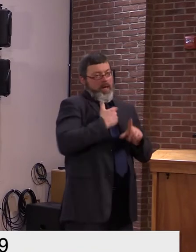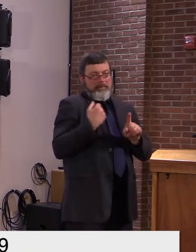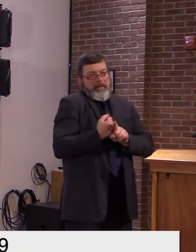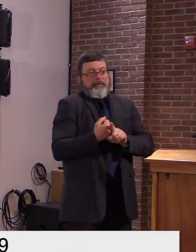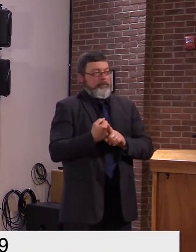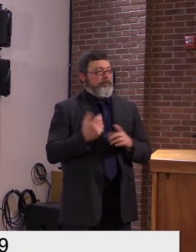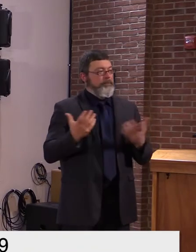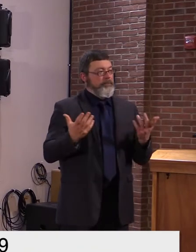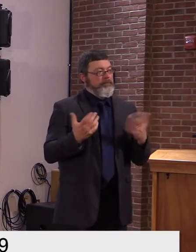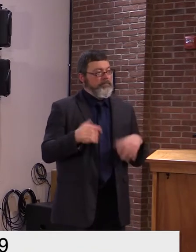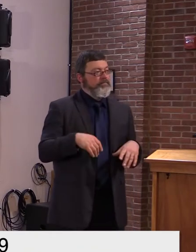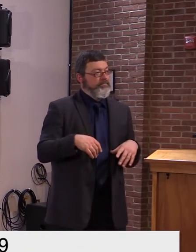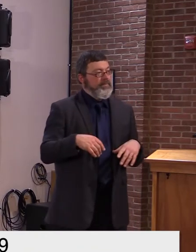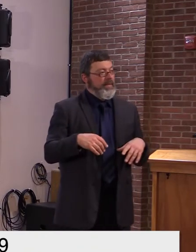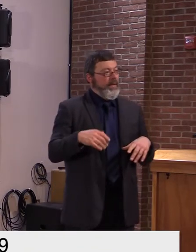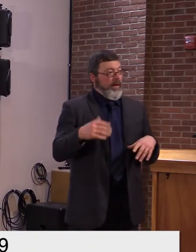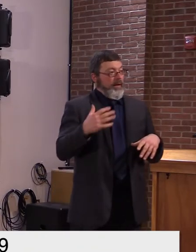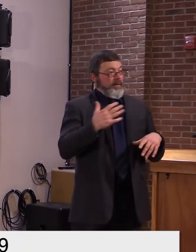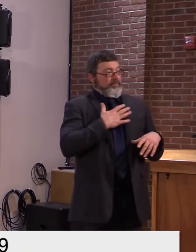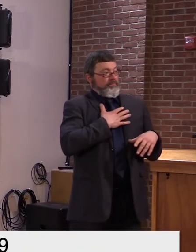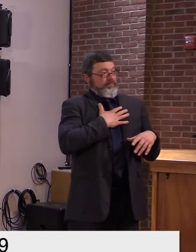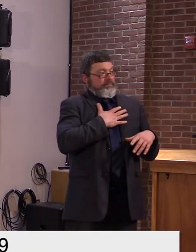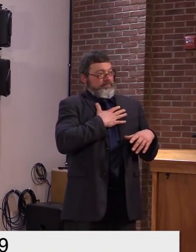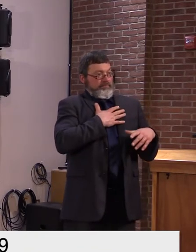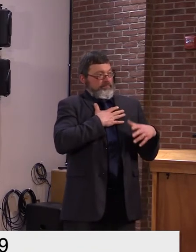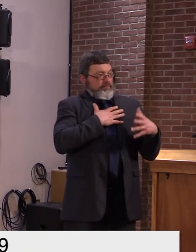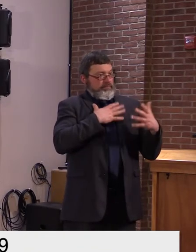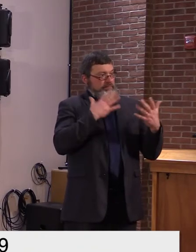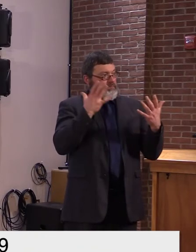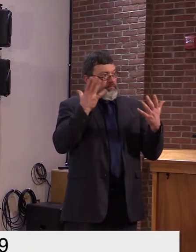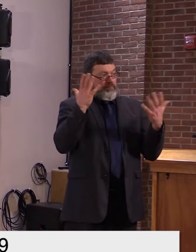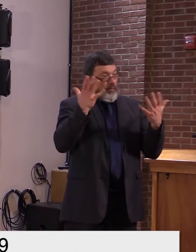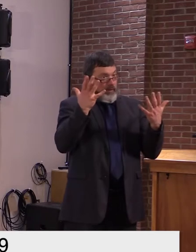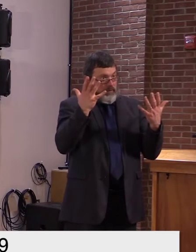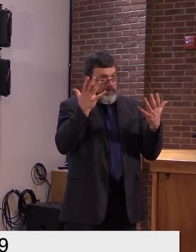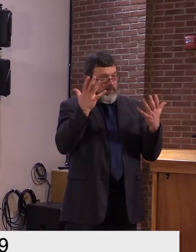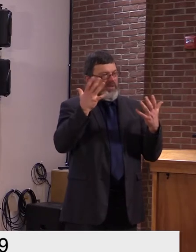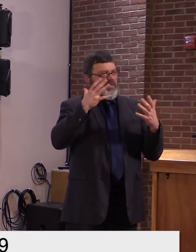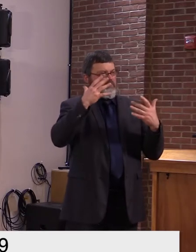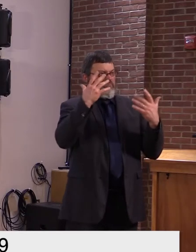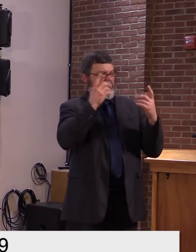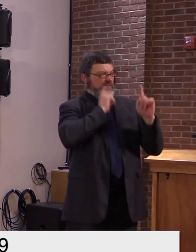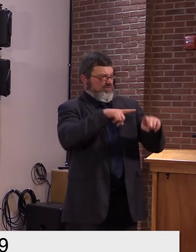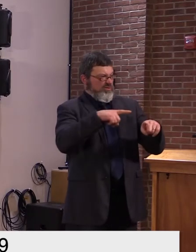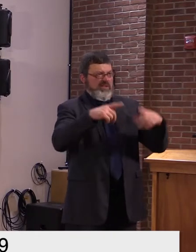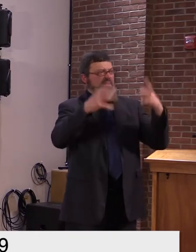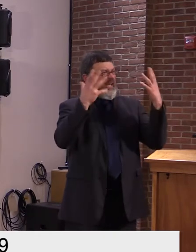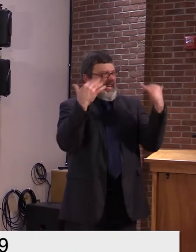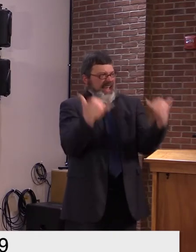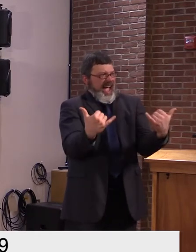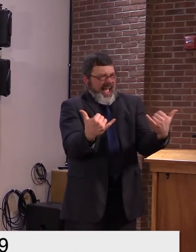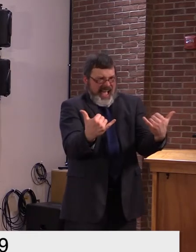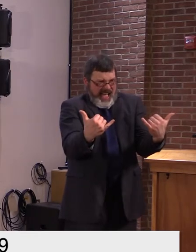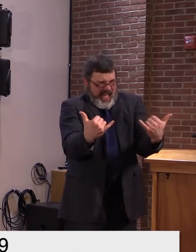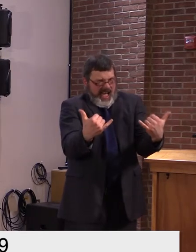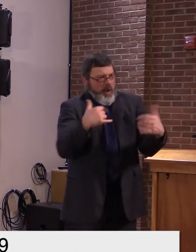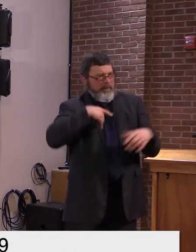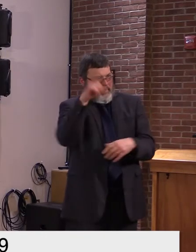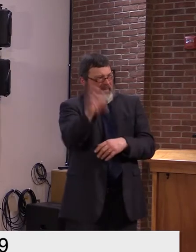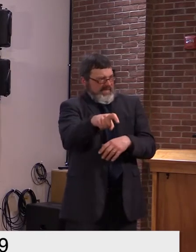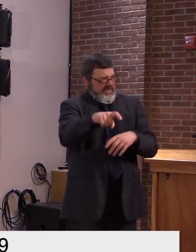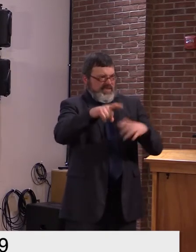better moment in our history to try to come together to do something that needs to be done for every